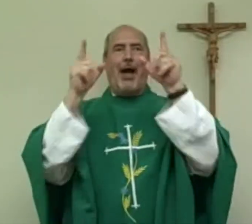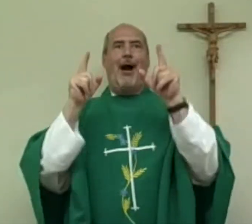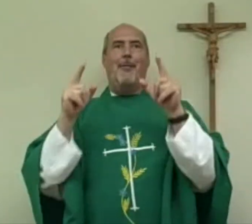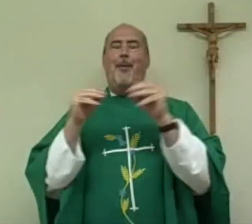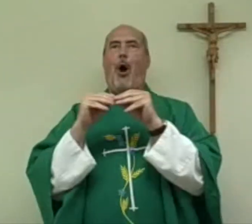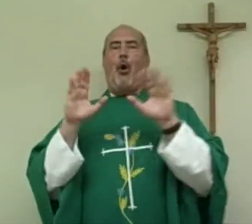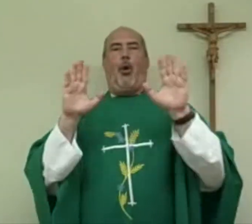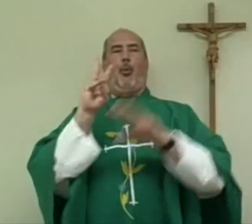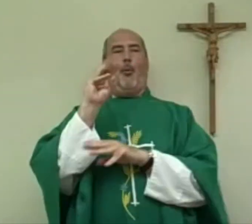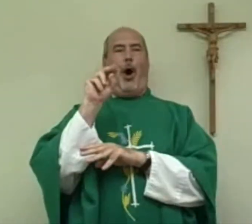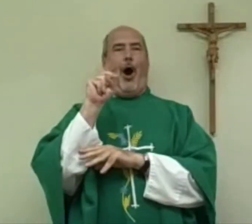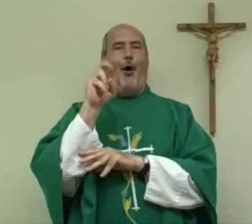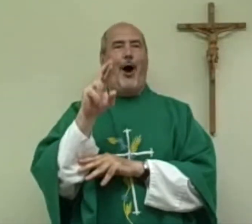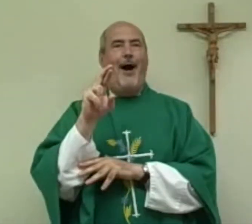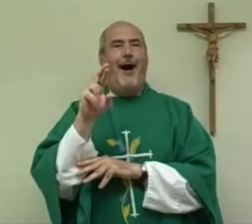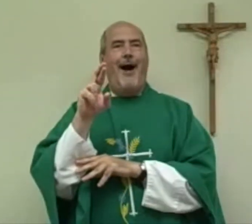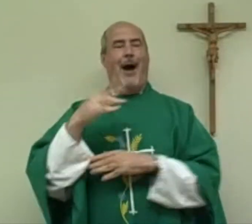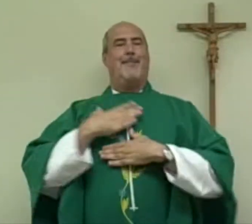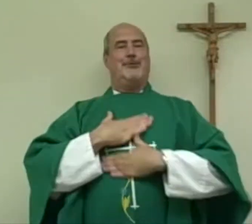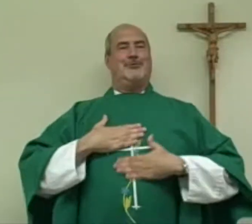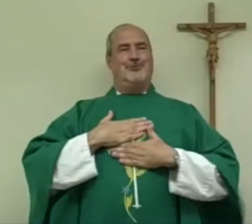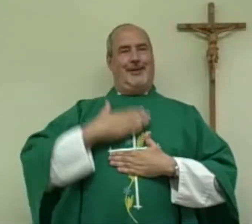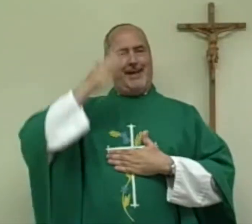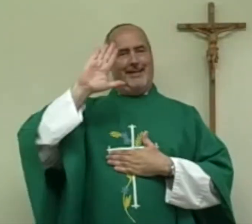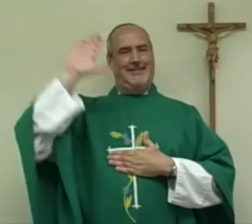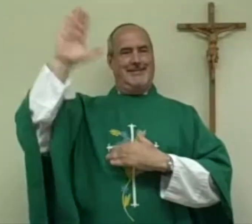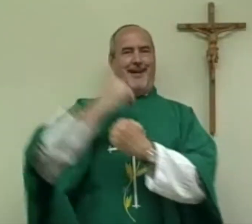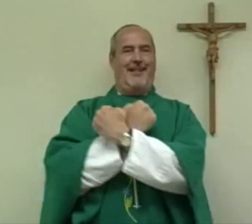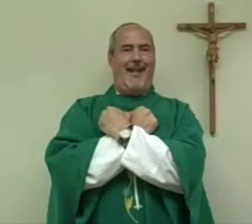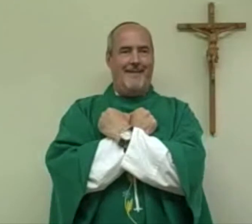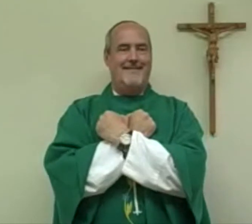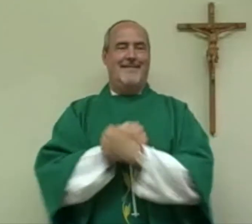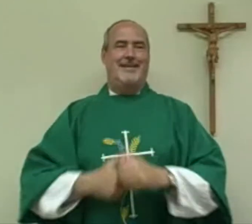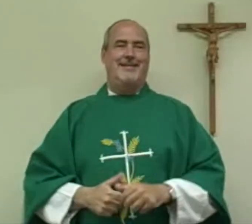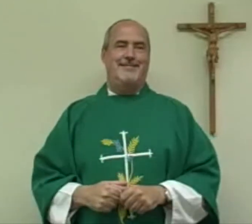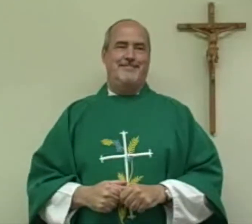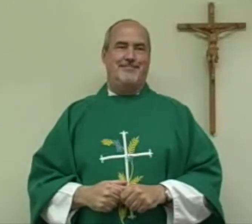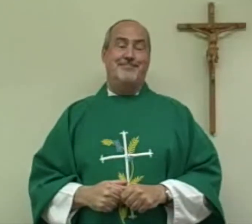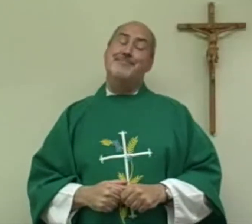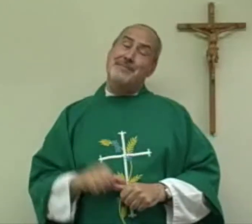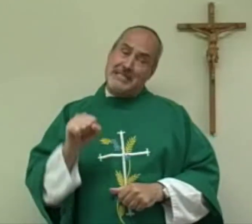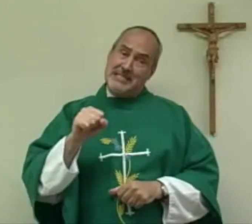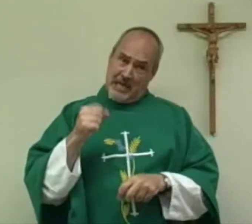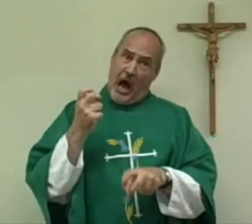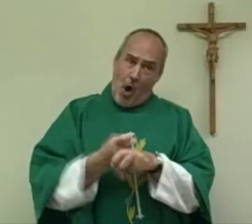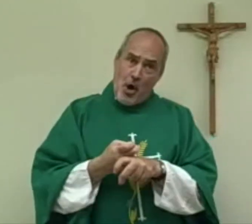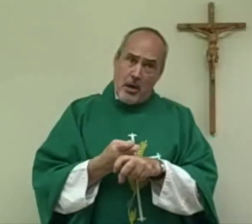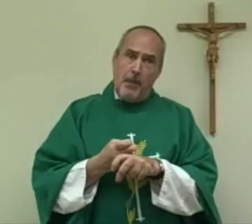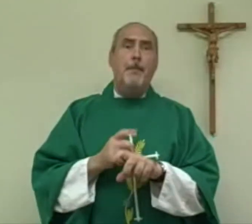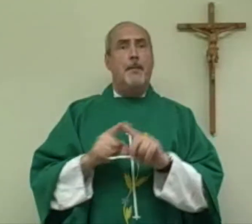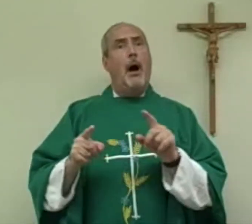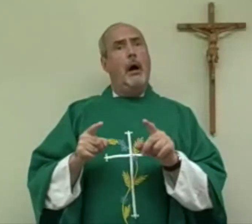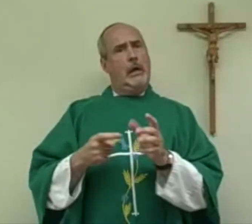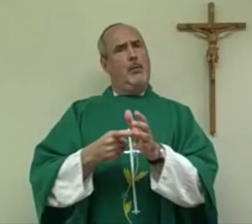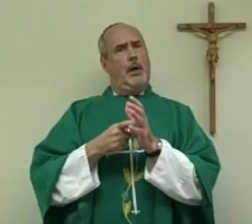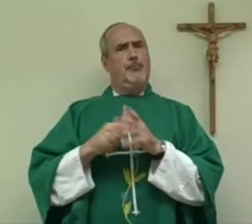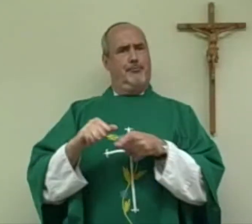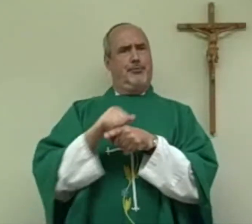us see more and more wonders and appreciate more of His love. Yes, I know it's